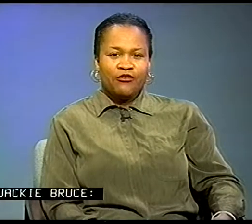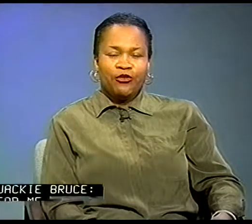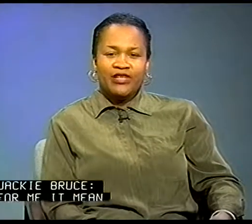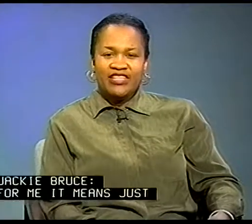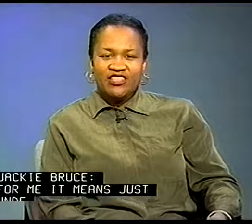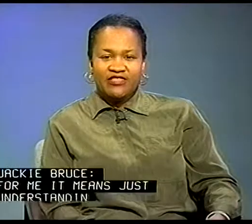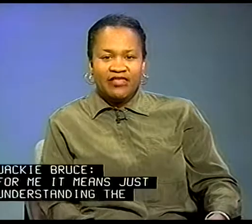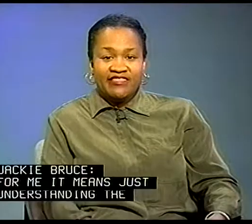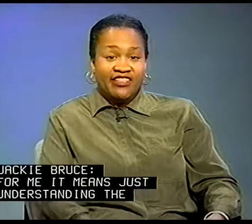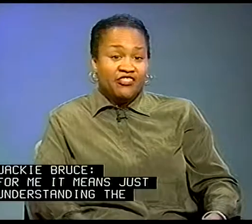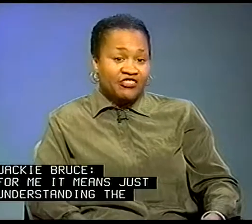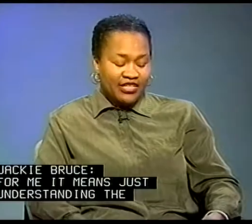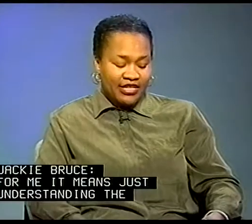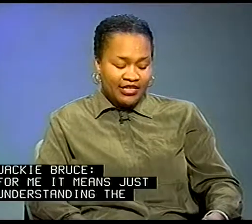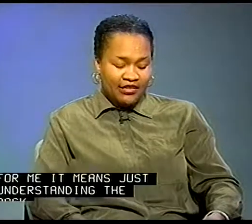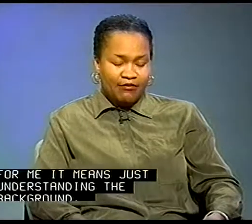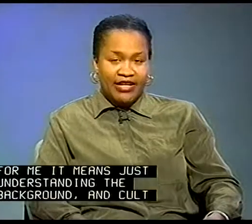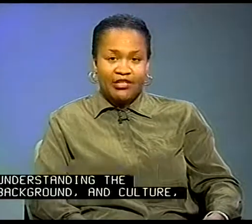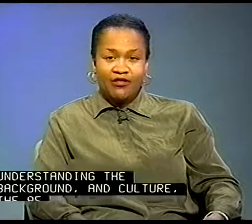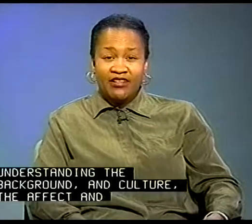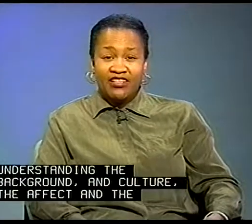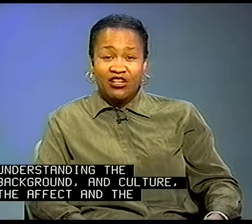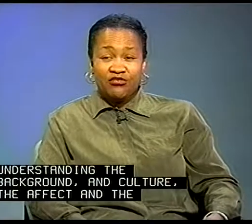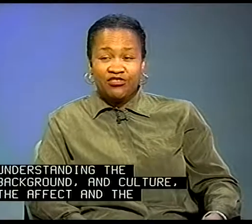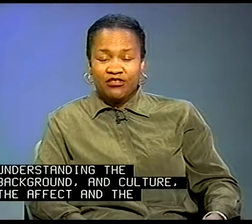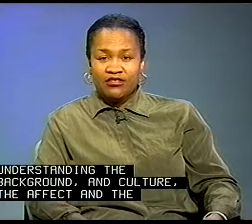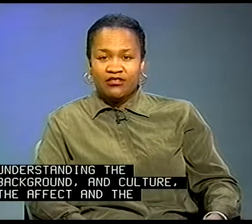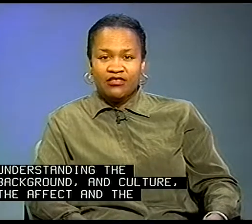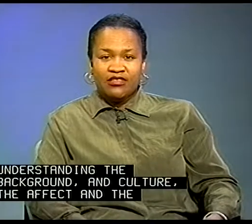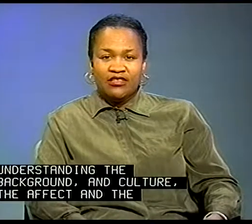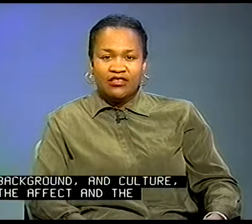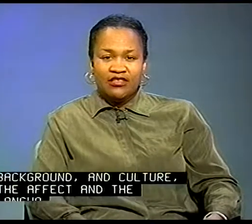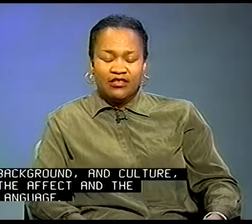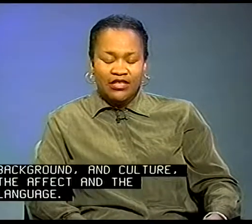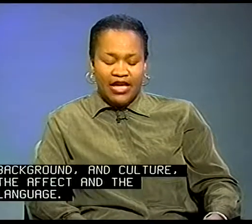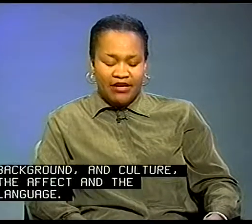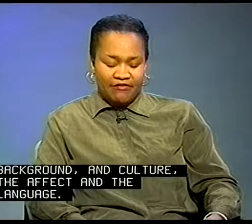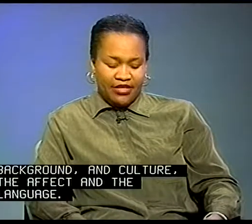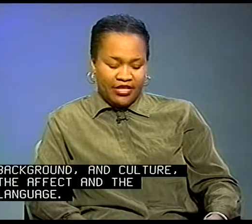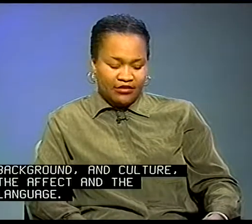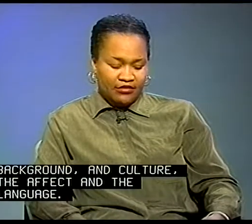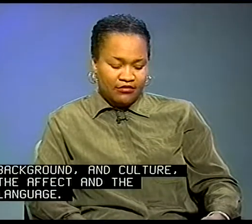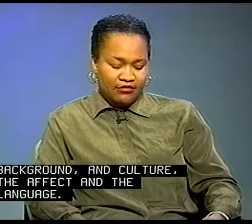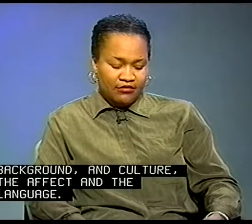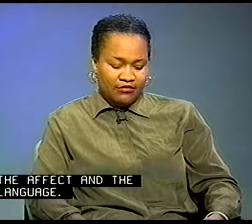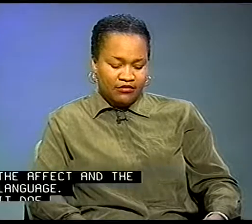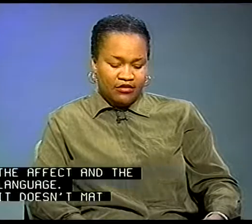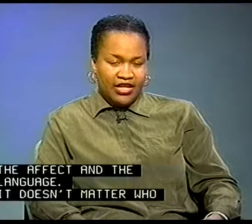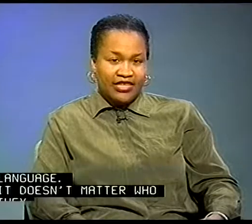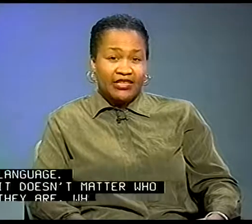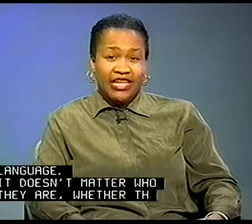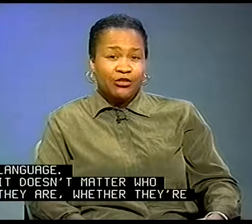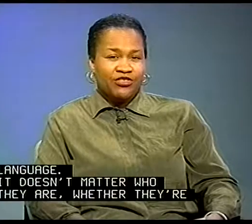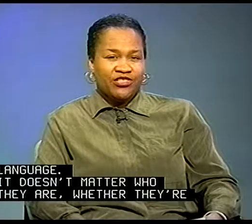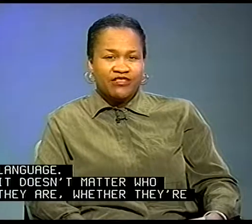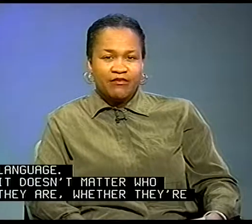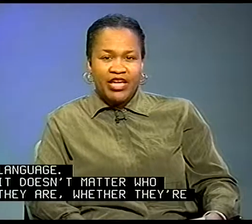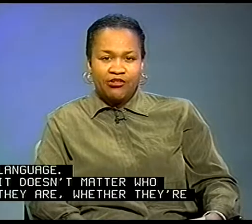For me, it just means understanding the background and culture, the affect, and the language. It doesn't matter